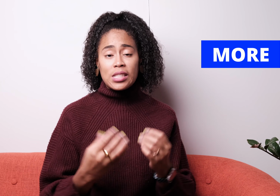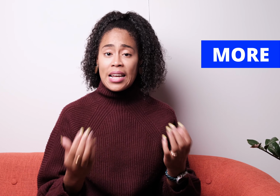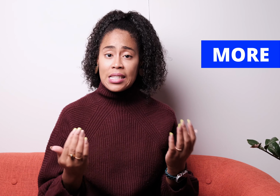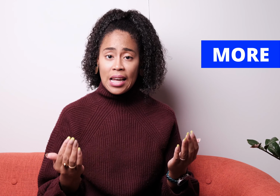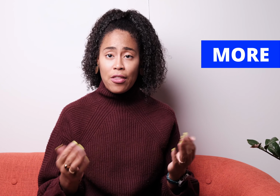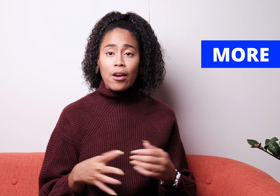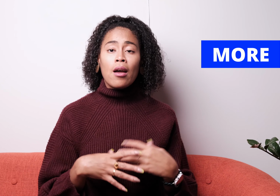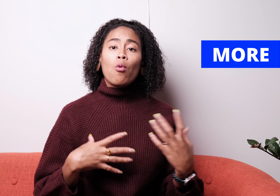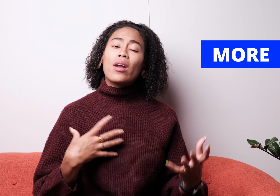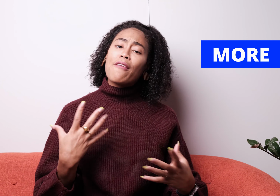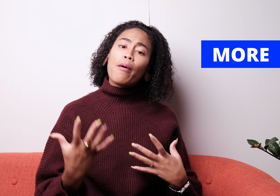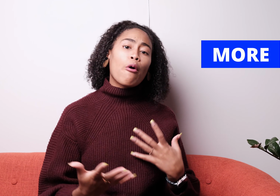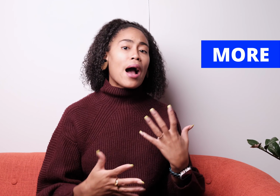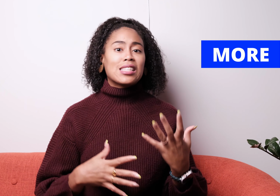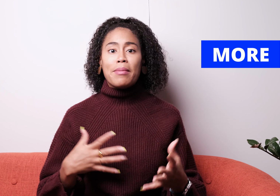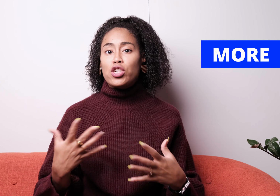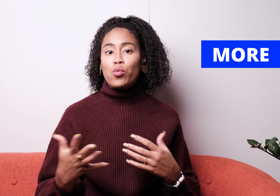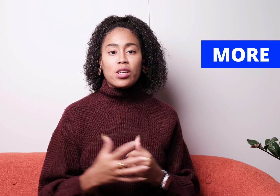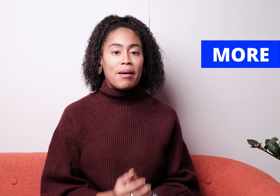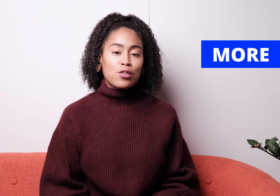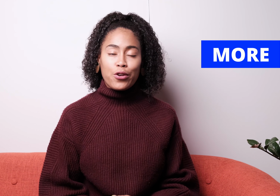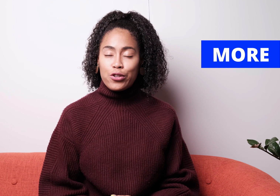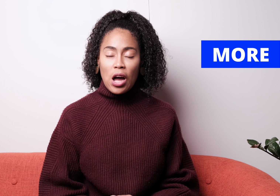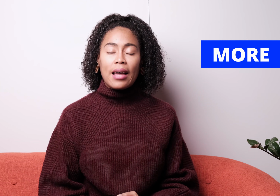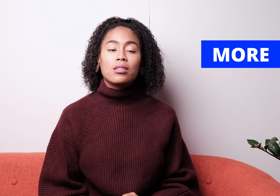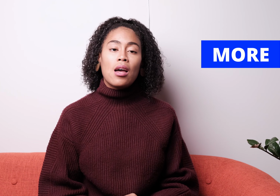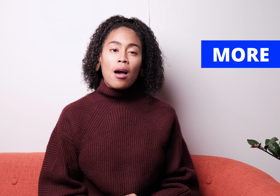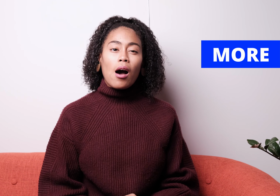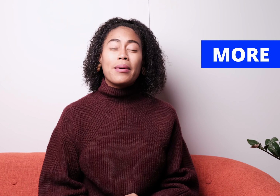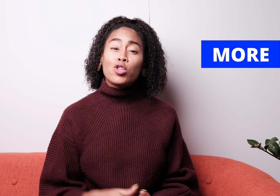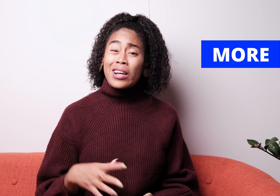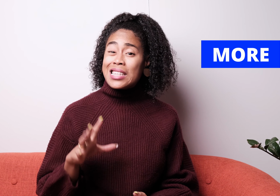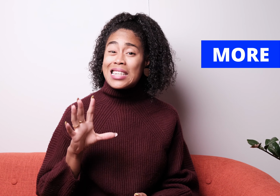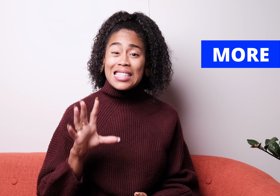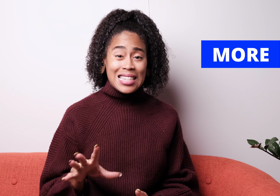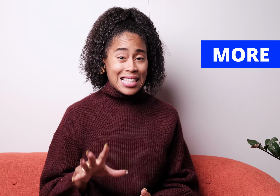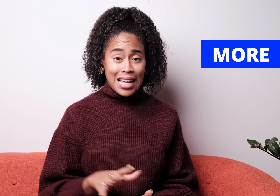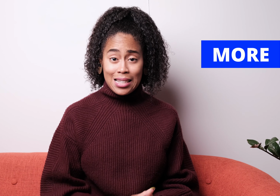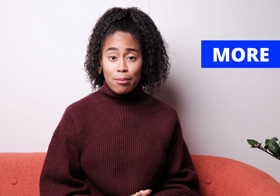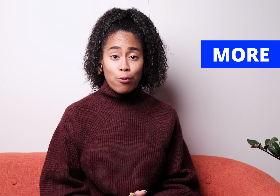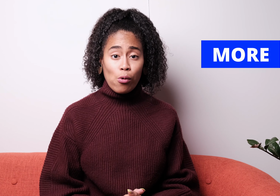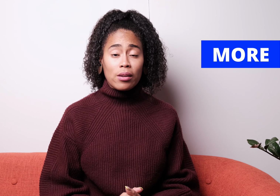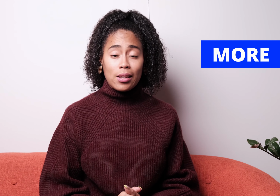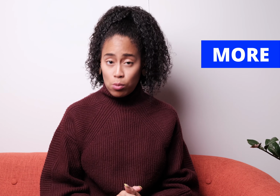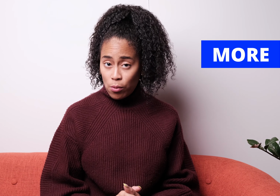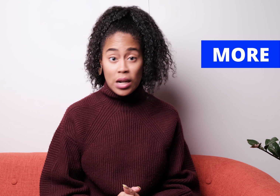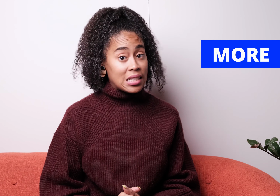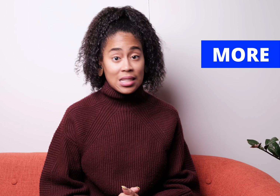hands together. Whatever approximation works best for your child, as long as it's consistent, like I said before. That's what we want.